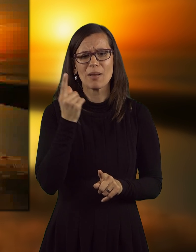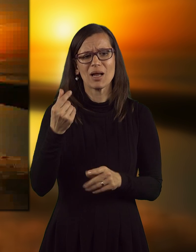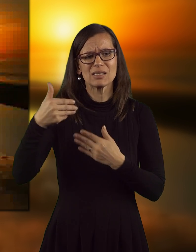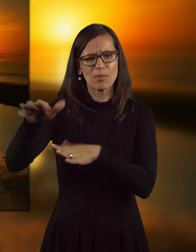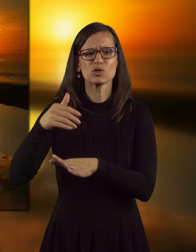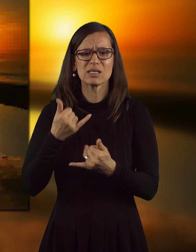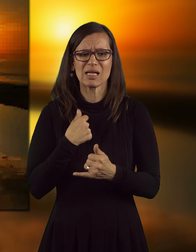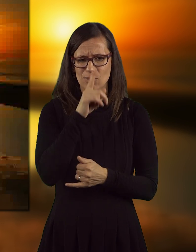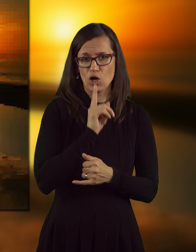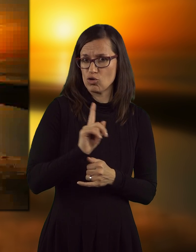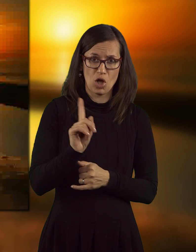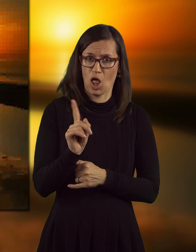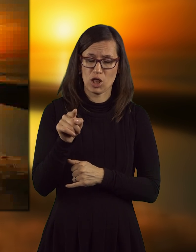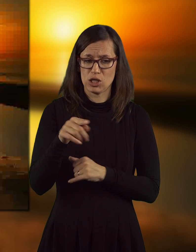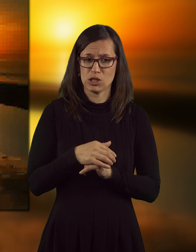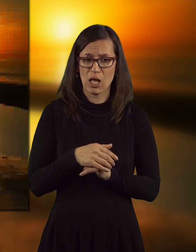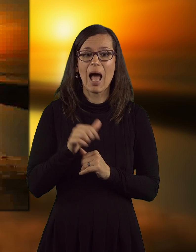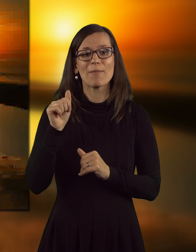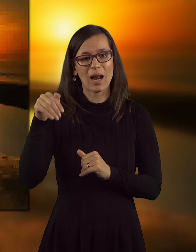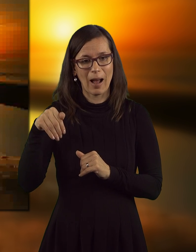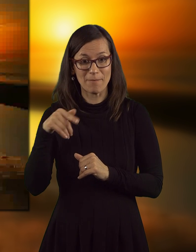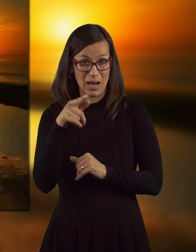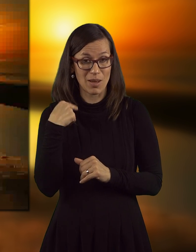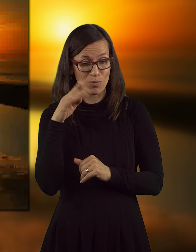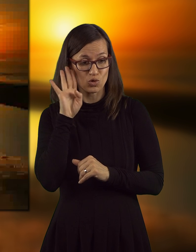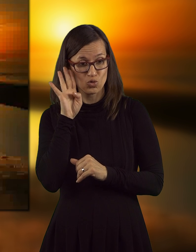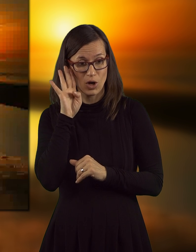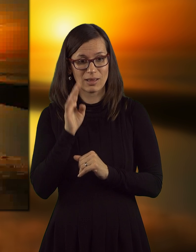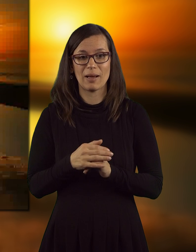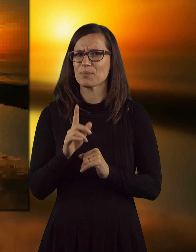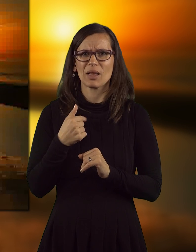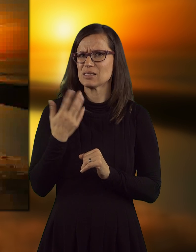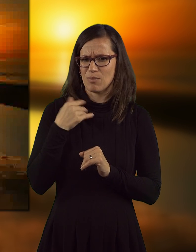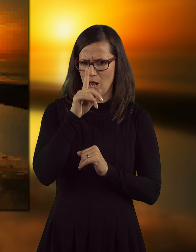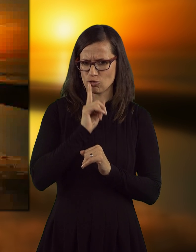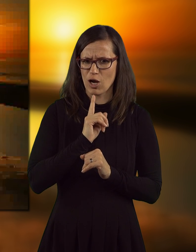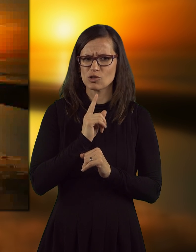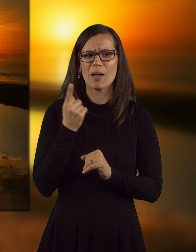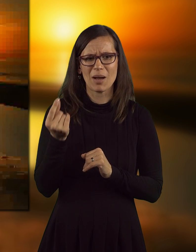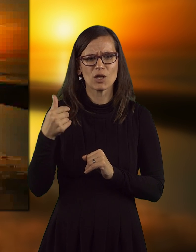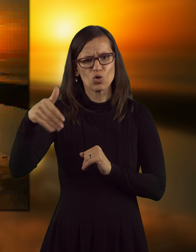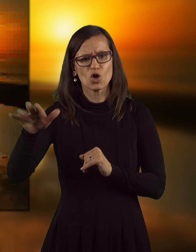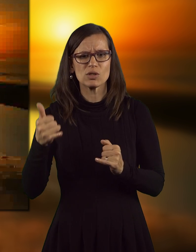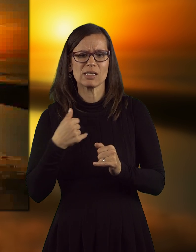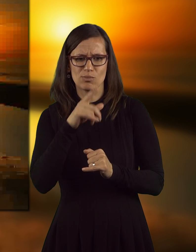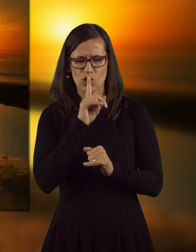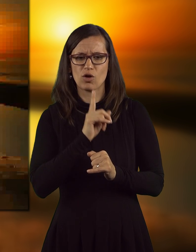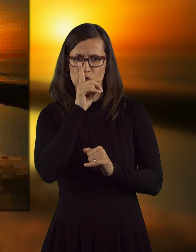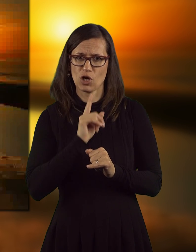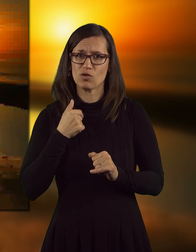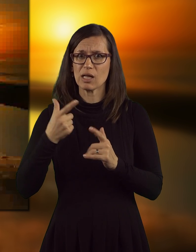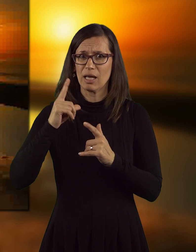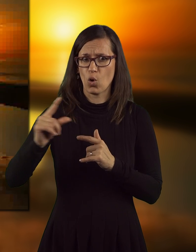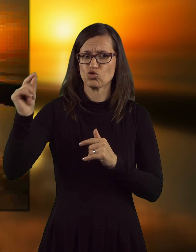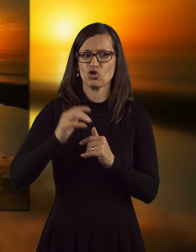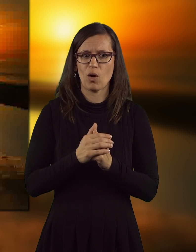Abraham, my lover left and now I'm sad. No, you're not. Abraham, are you listening to me? I wasn't sad, my lover left. Now I'm sad. I'm sad because my